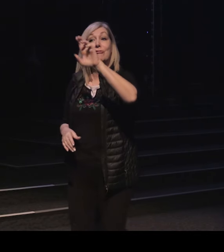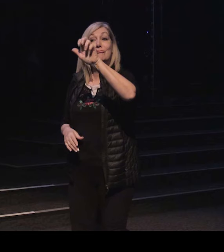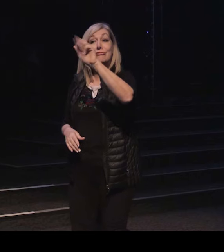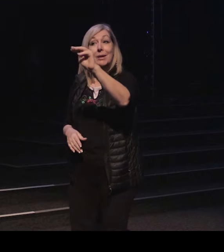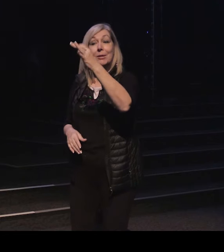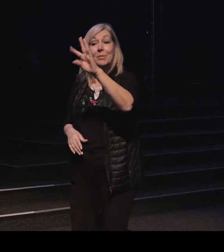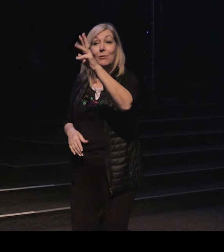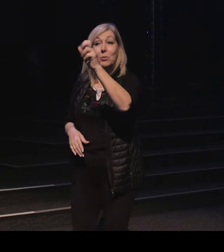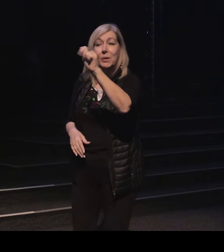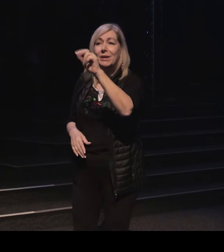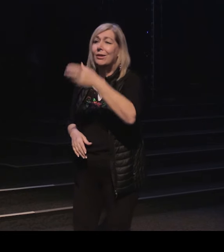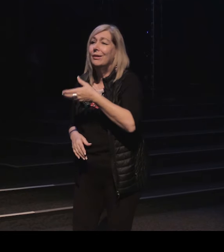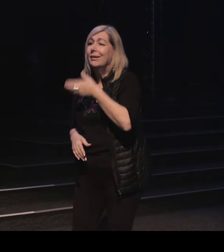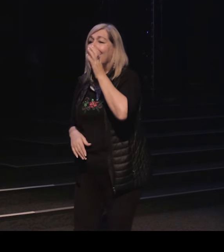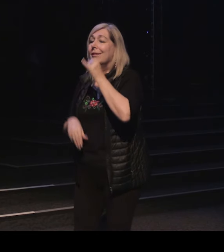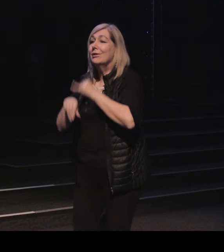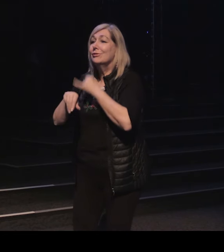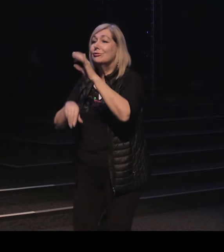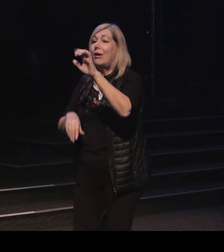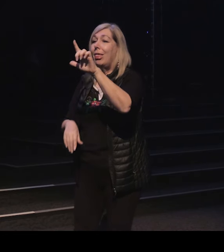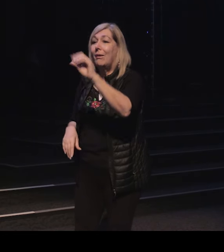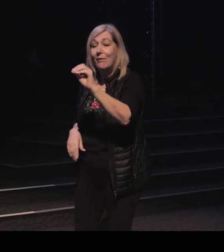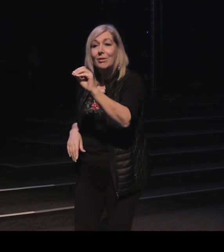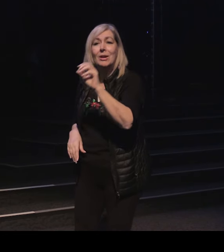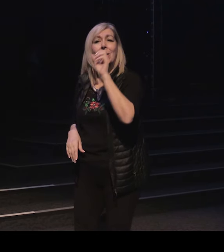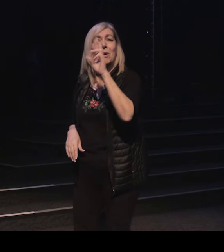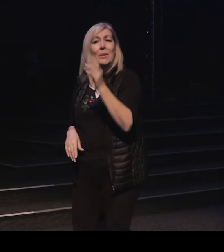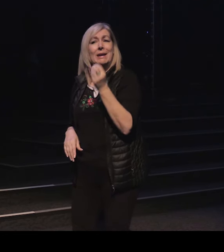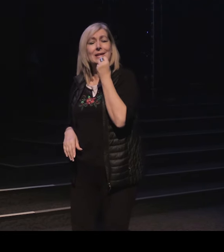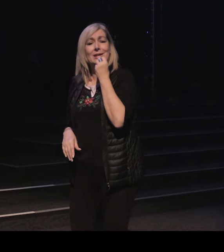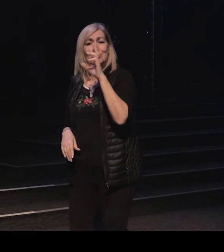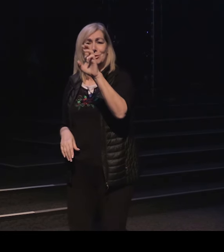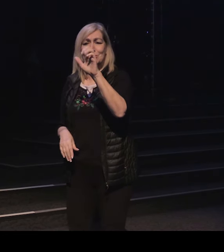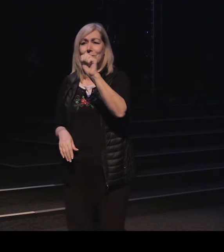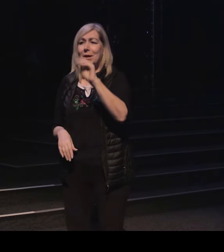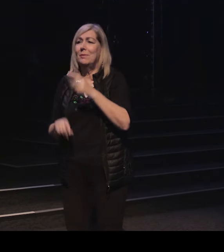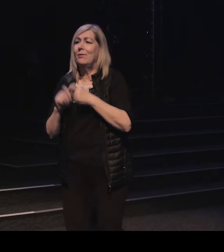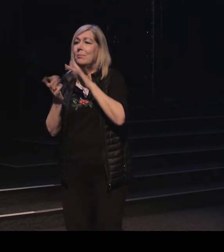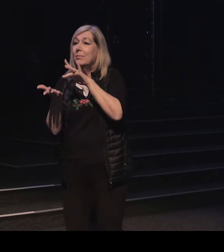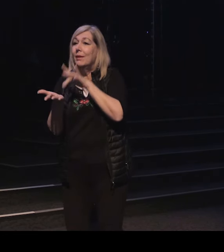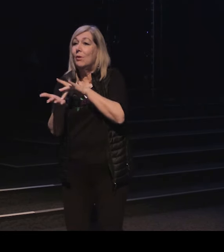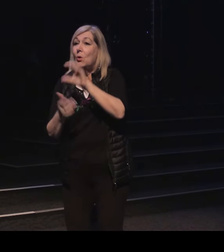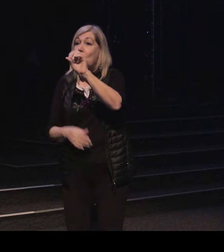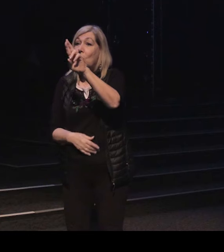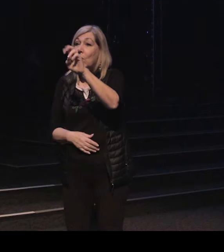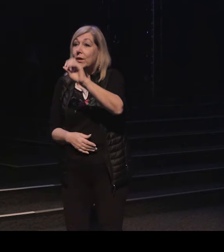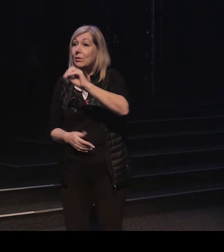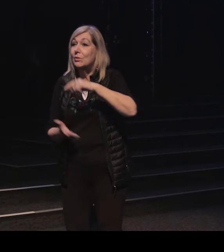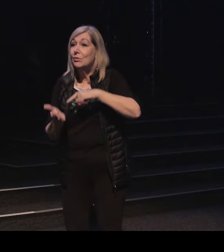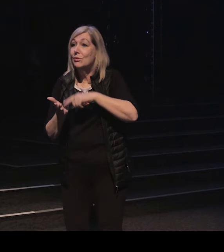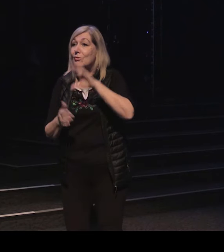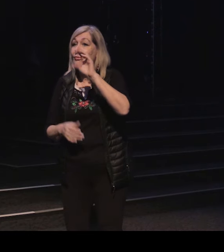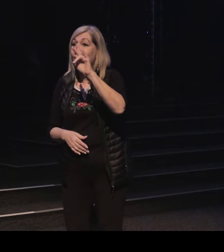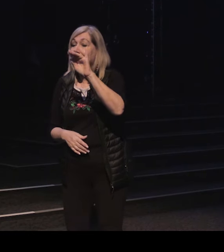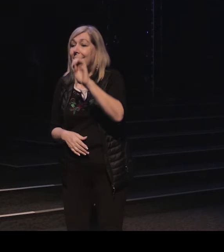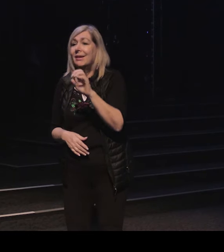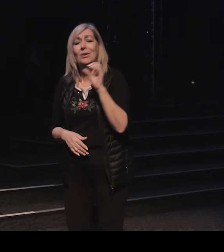slurp down some Jell-O, eat the cream out of the middle of an Oreo cookie, or serve